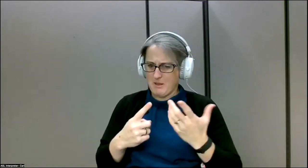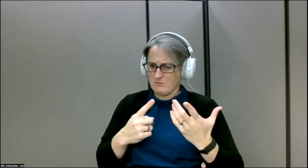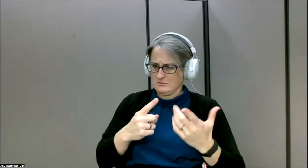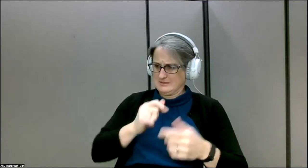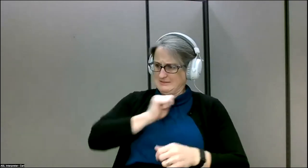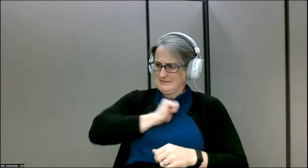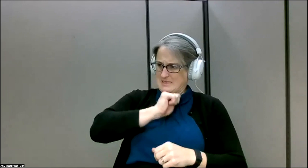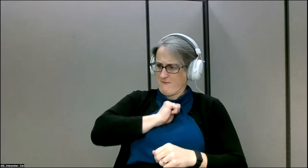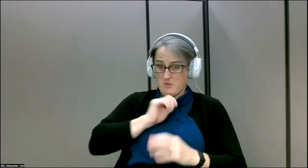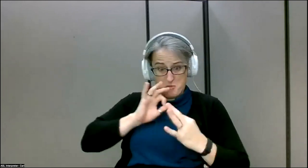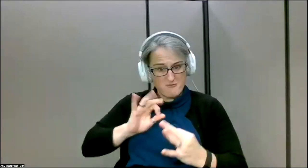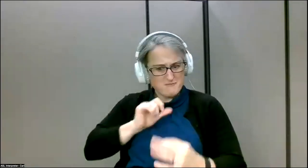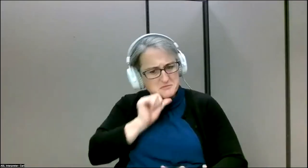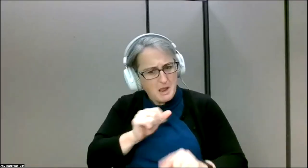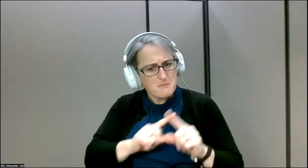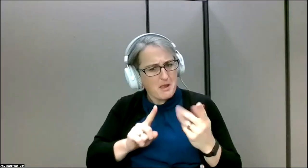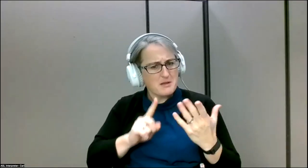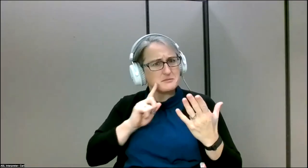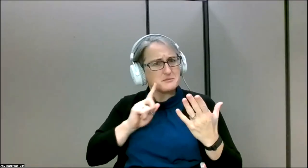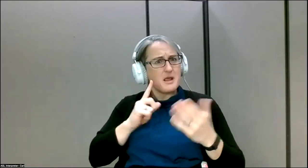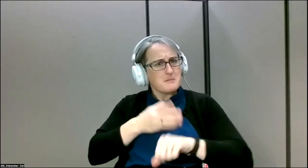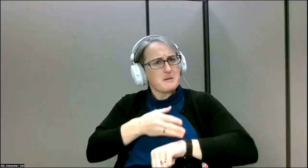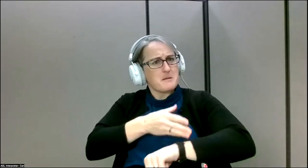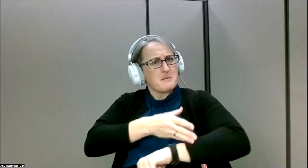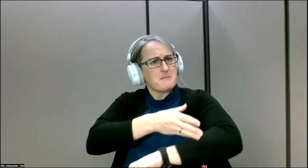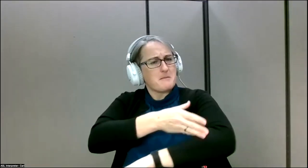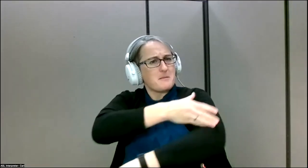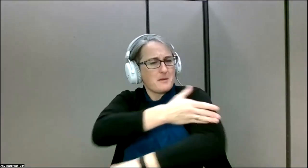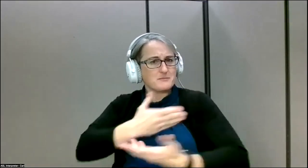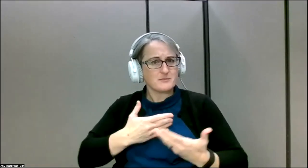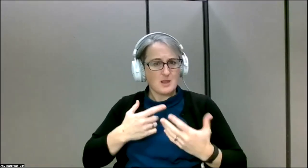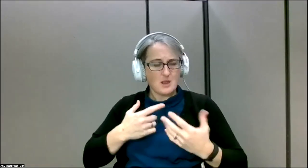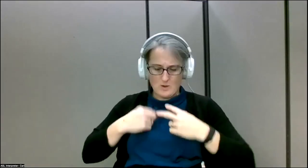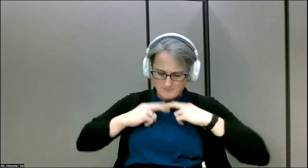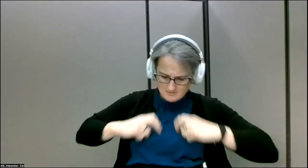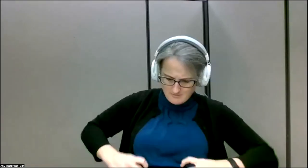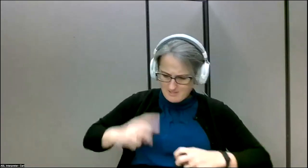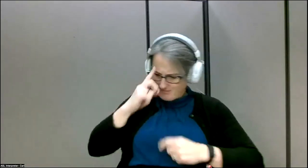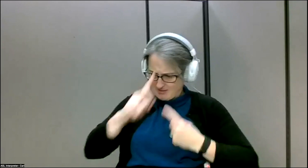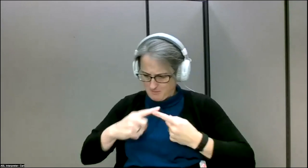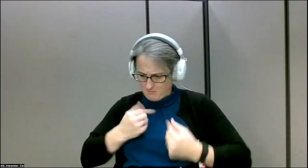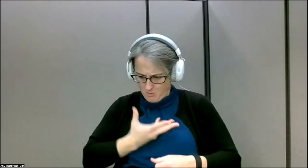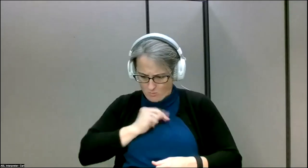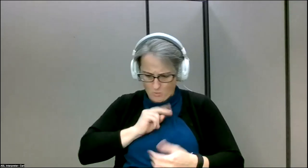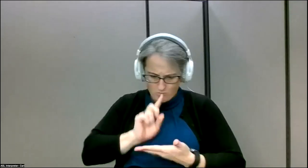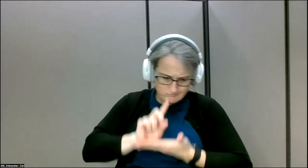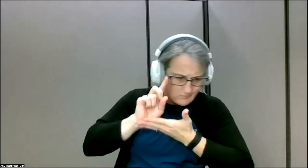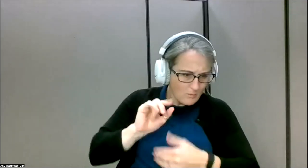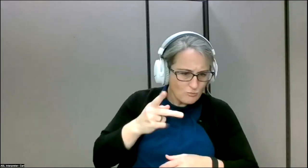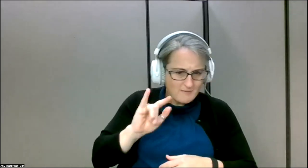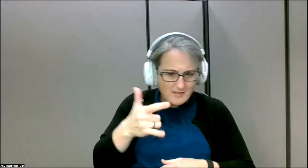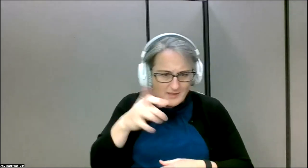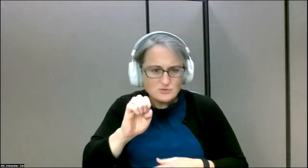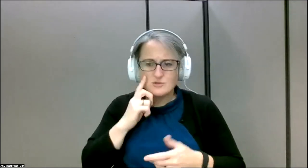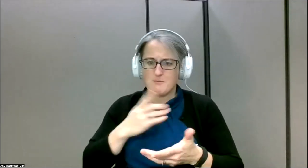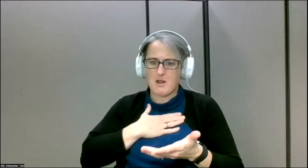ongoing process, constantly having to check yourself, your own privileges, social location in relation to your clients and your community.